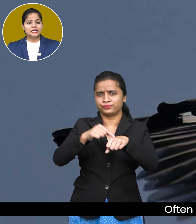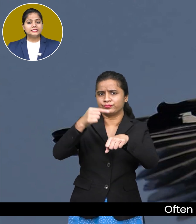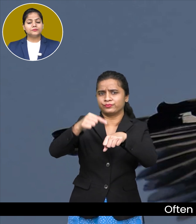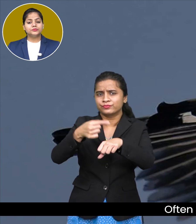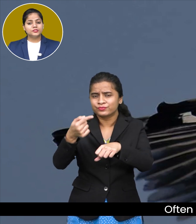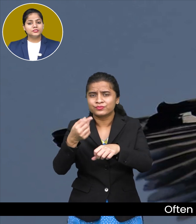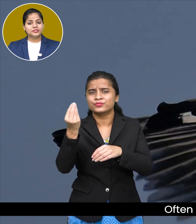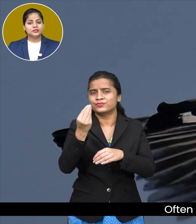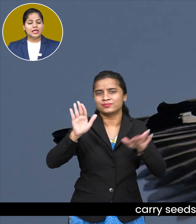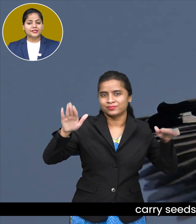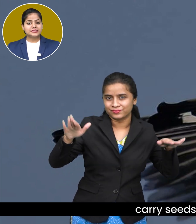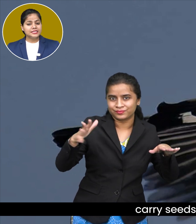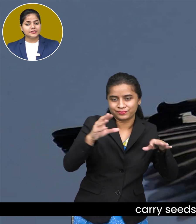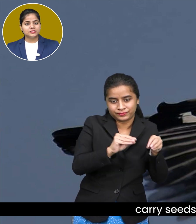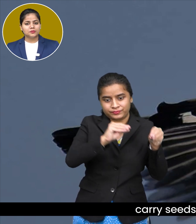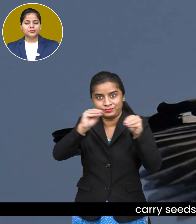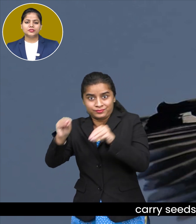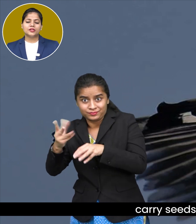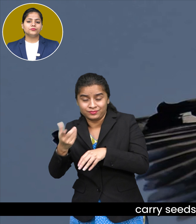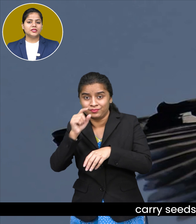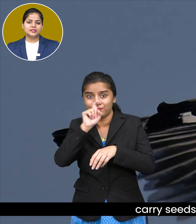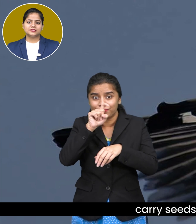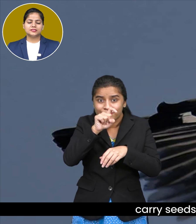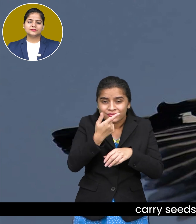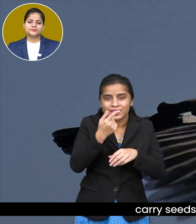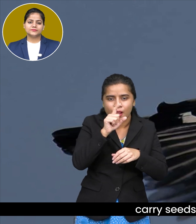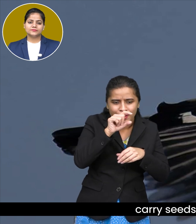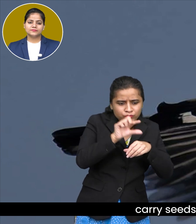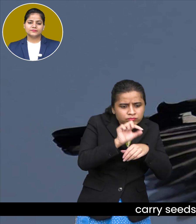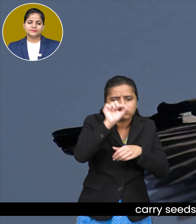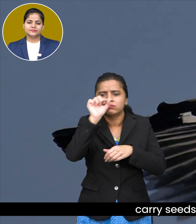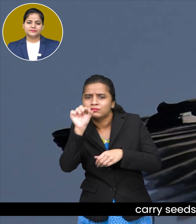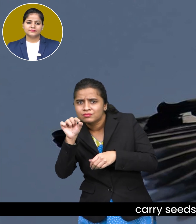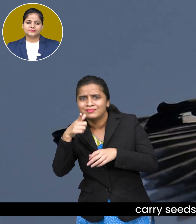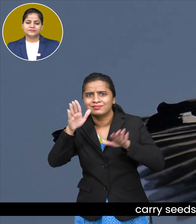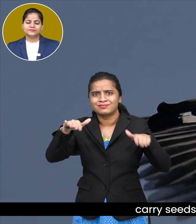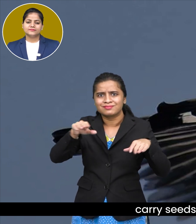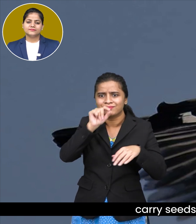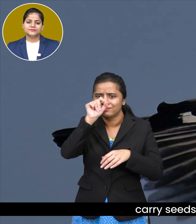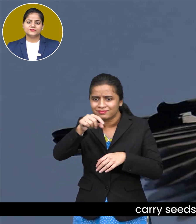Often, some birds carry seeds with their beaks.